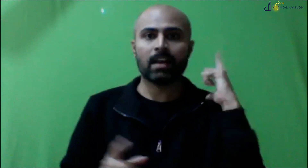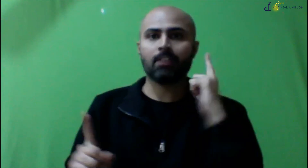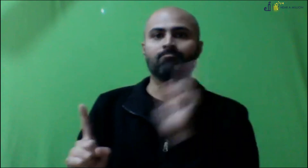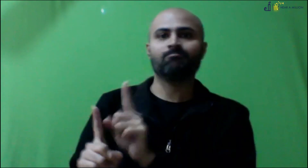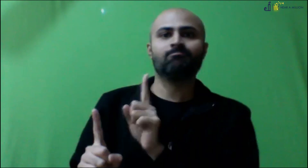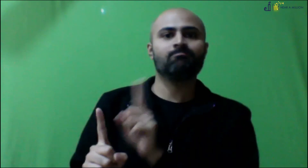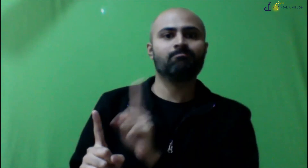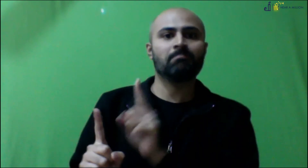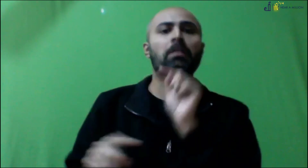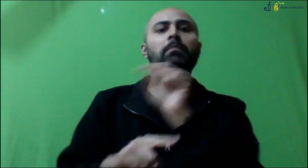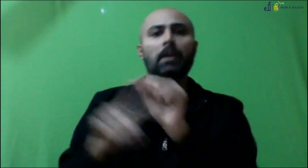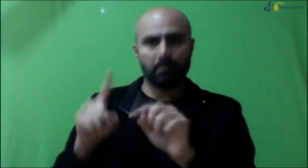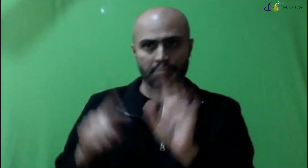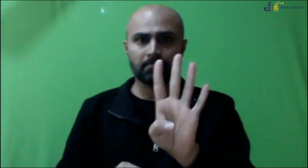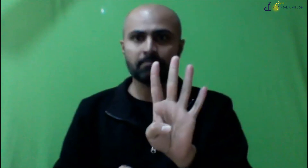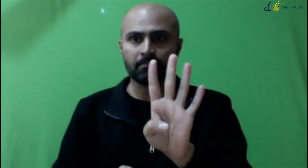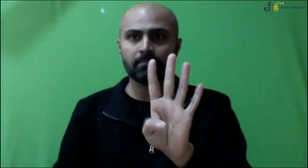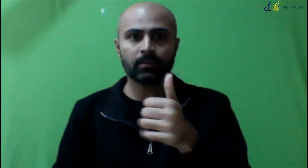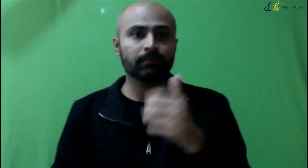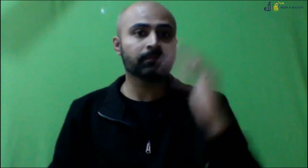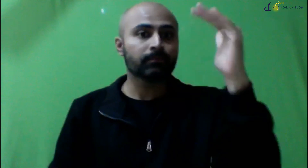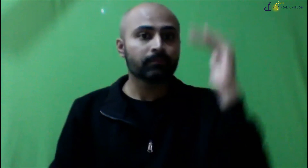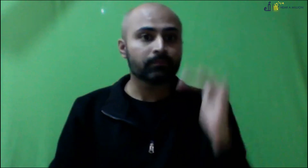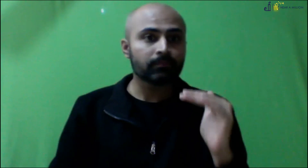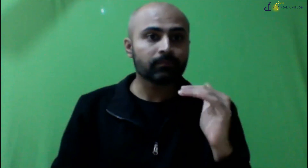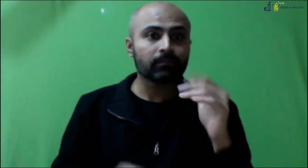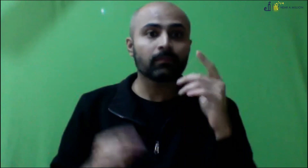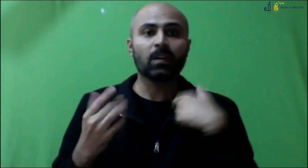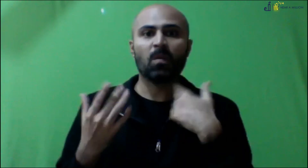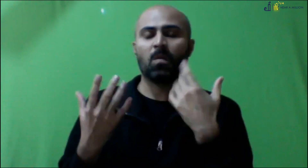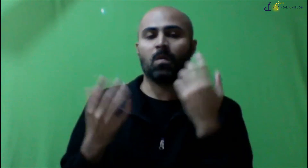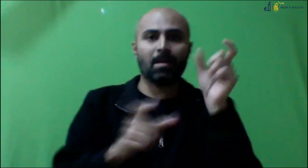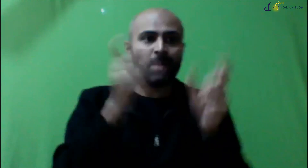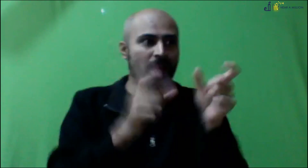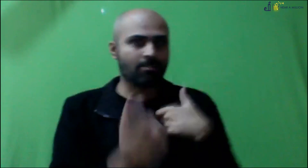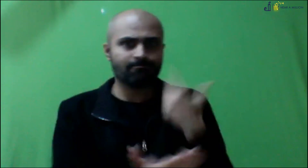5% has said they will give suggestion. 4% they want to be a mentor,